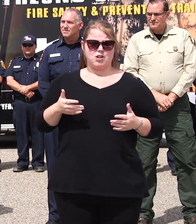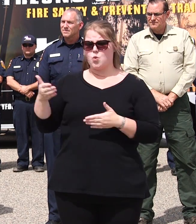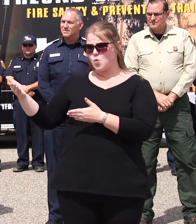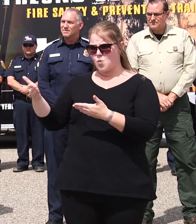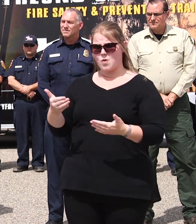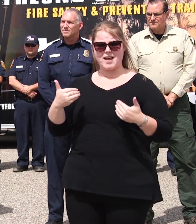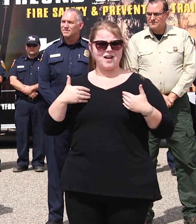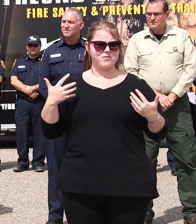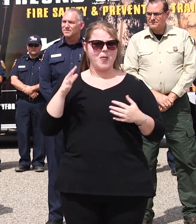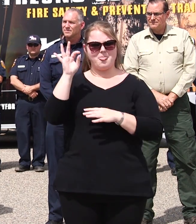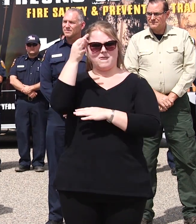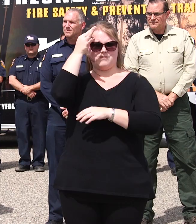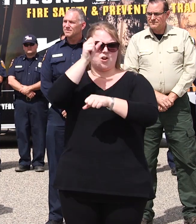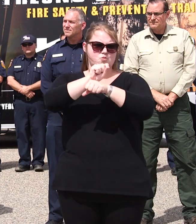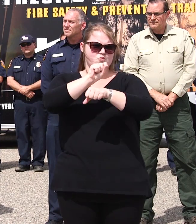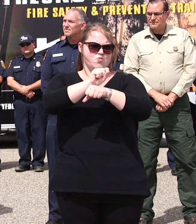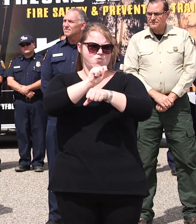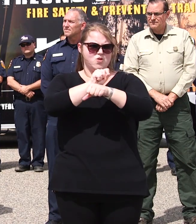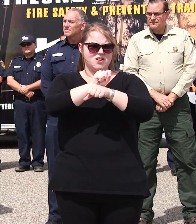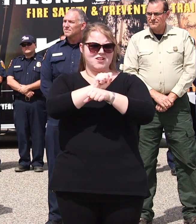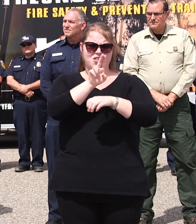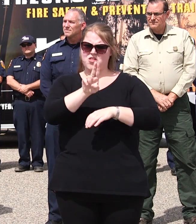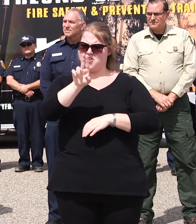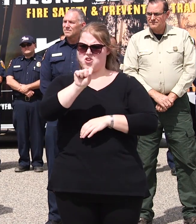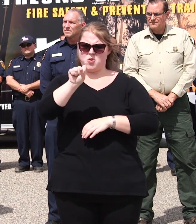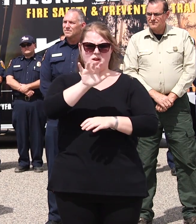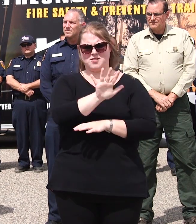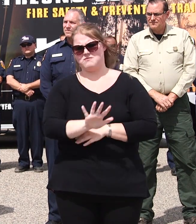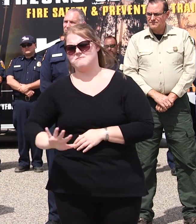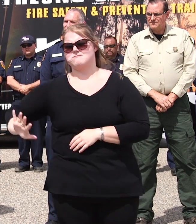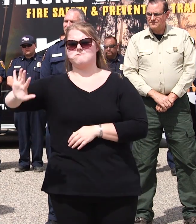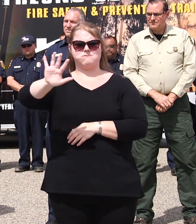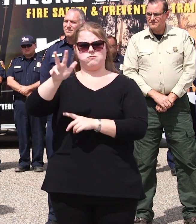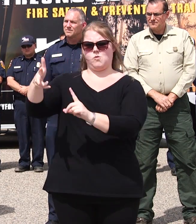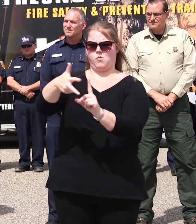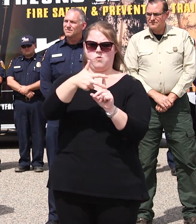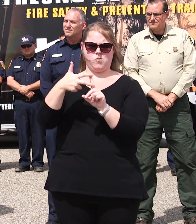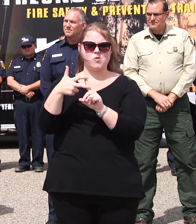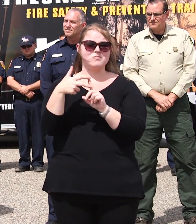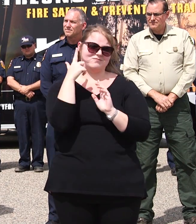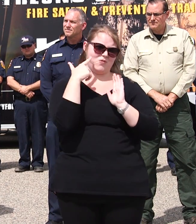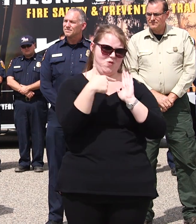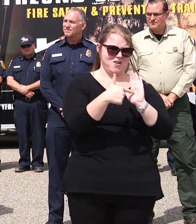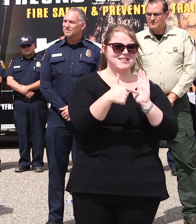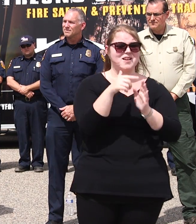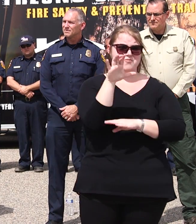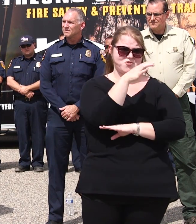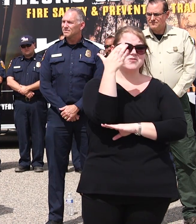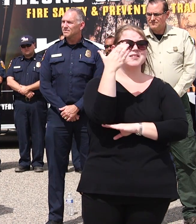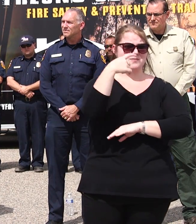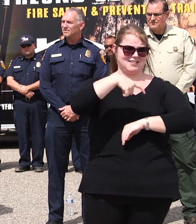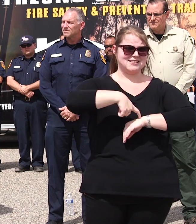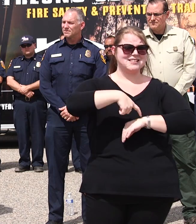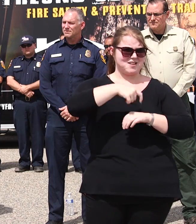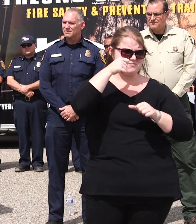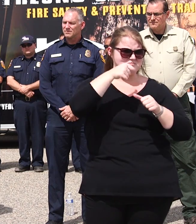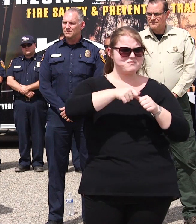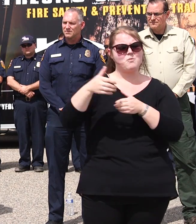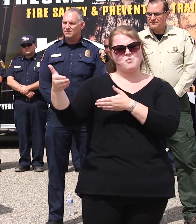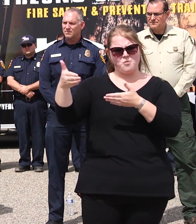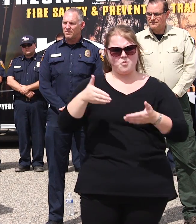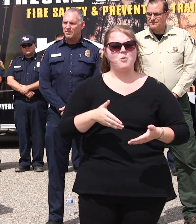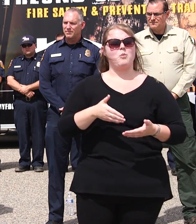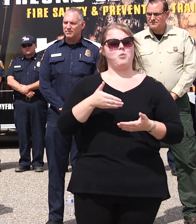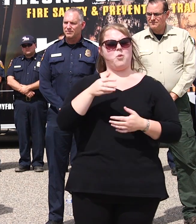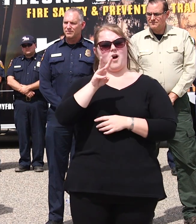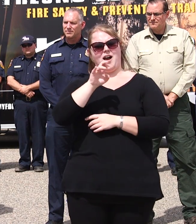the federal workforce we can draw across the United States, as we did during the Christmas time, where we brought in wildland fire resources